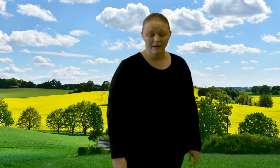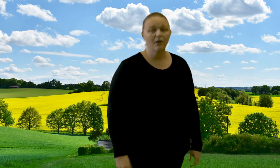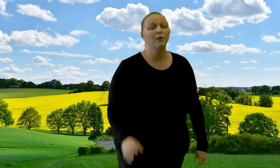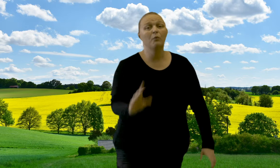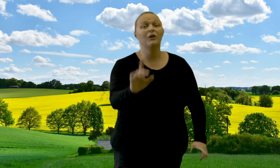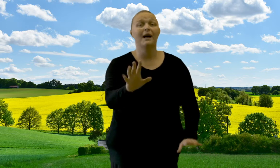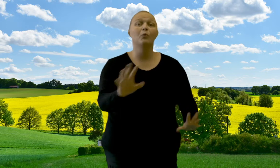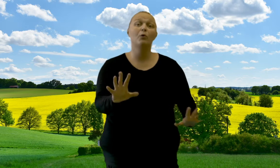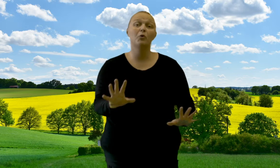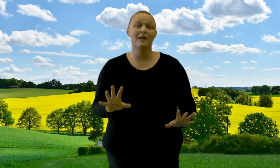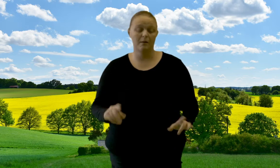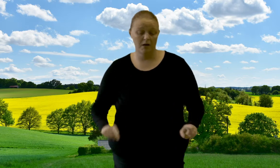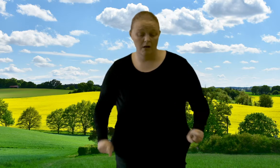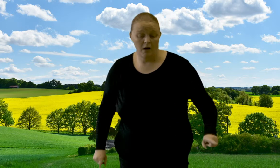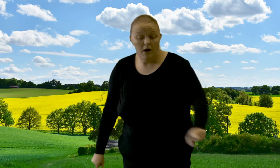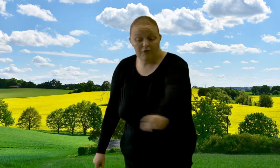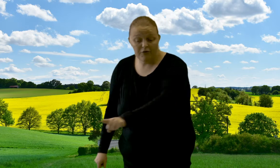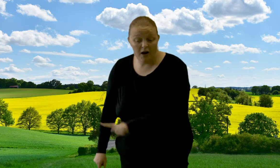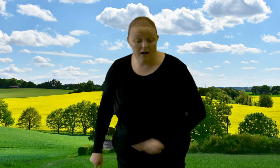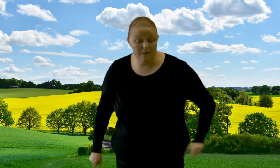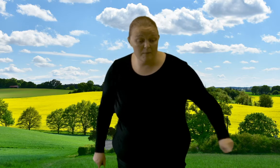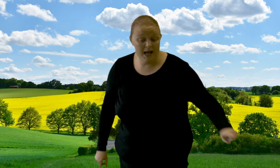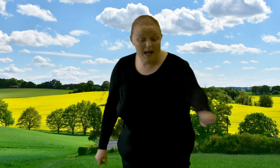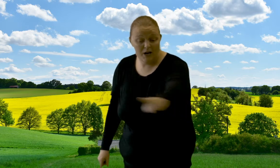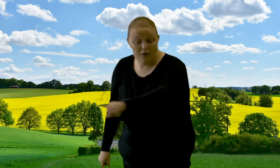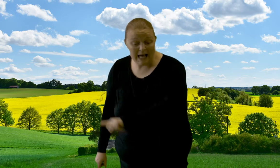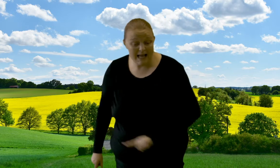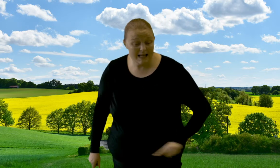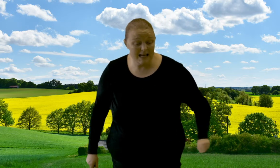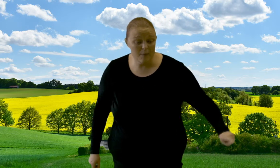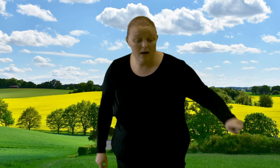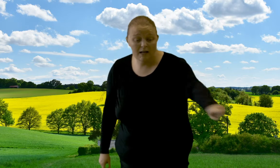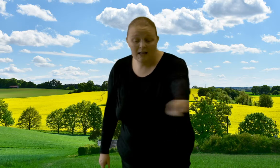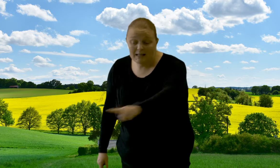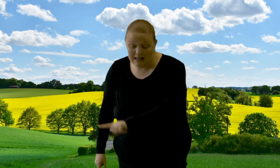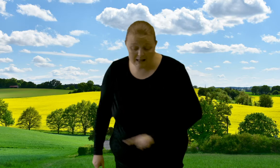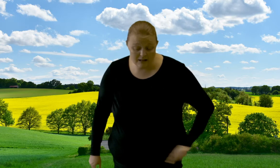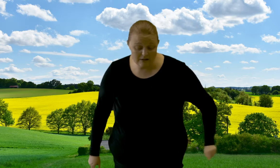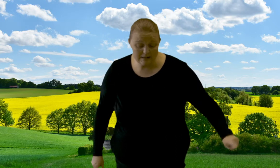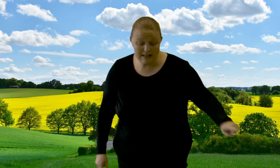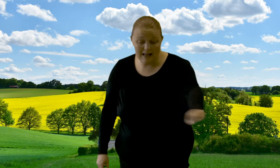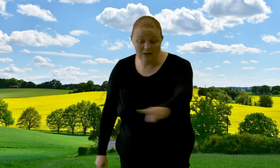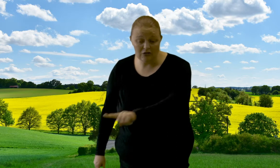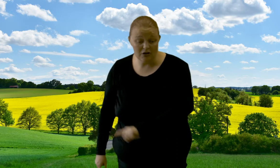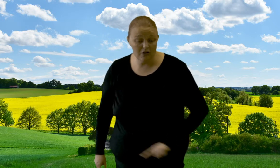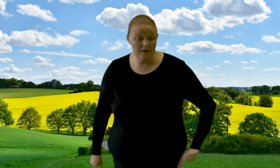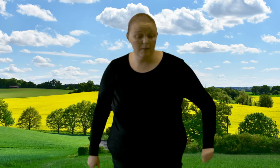Okay, one more time. Frog in the meadow can't get him out. Take a little stick and stir him